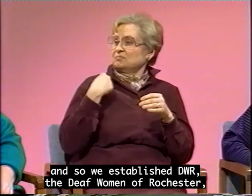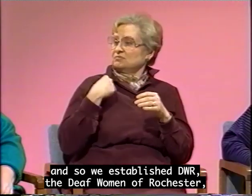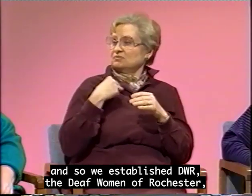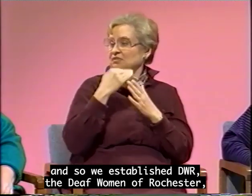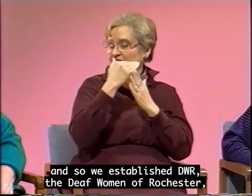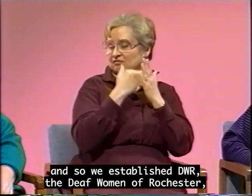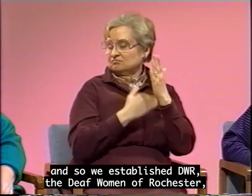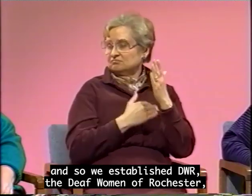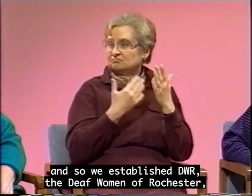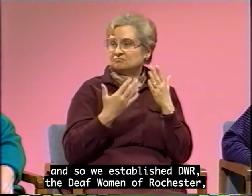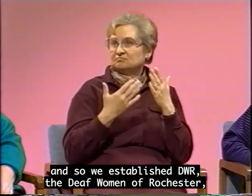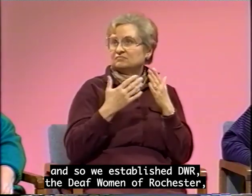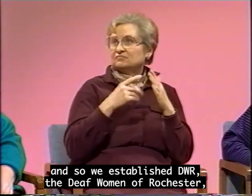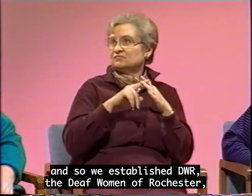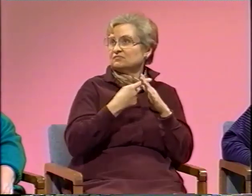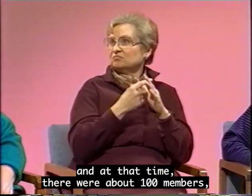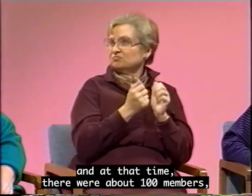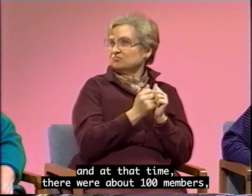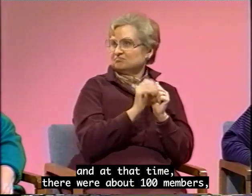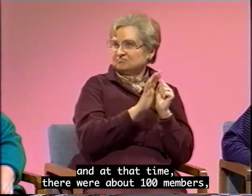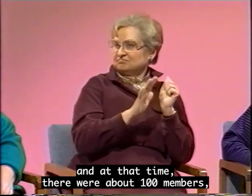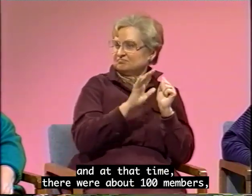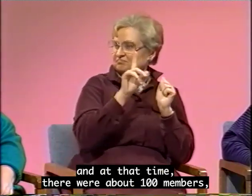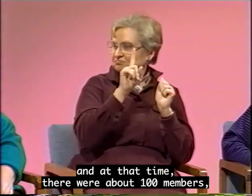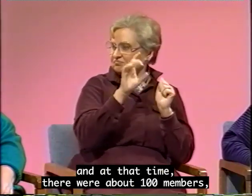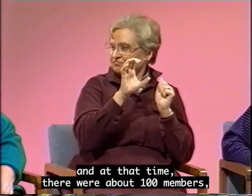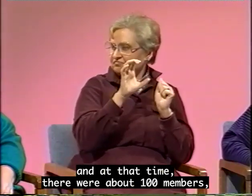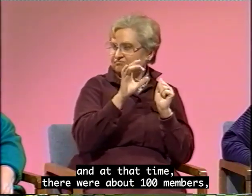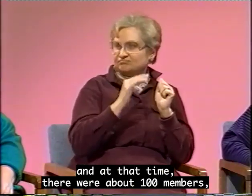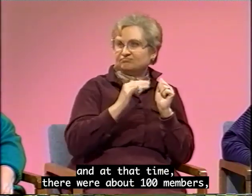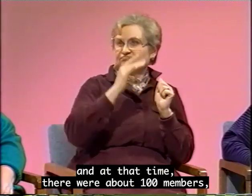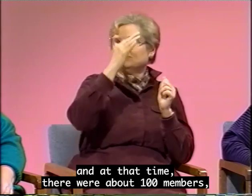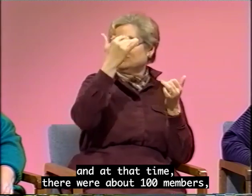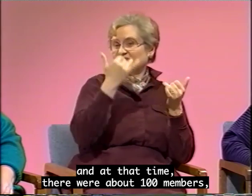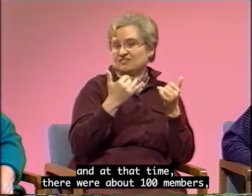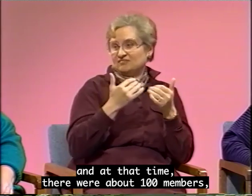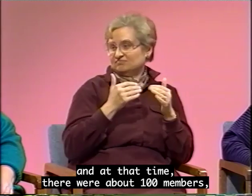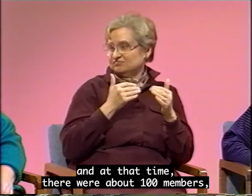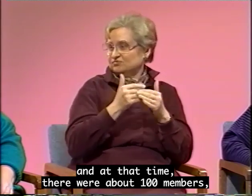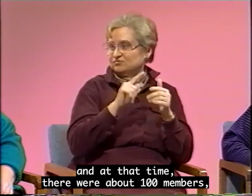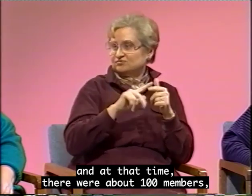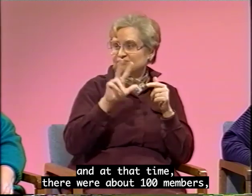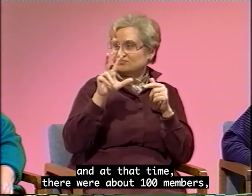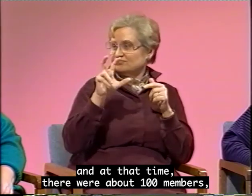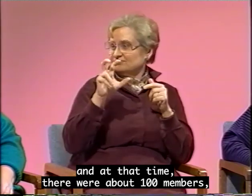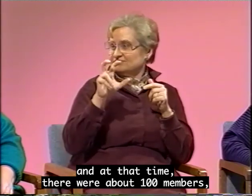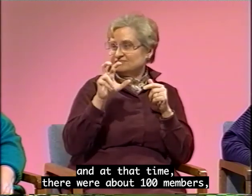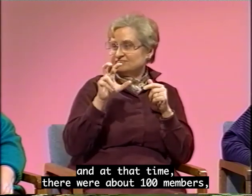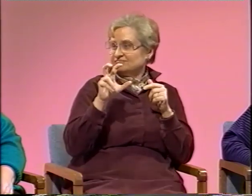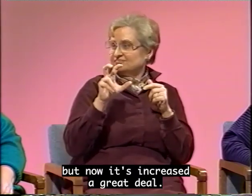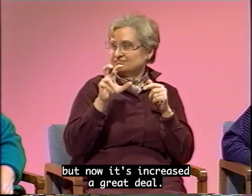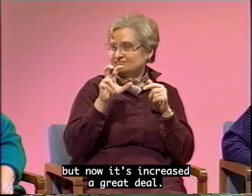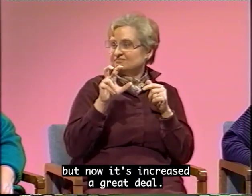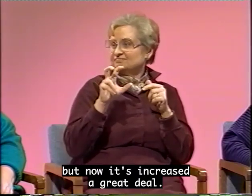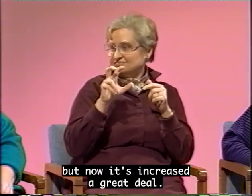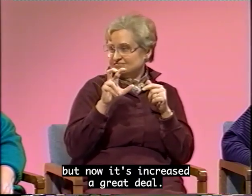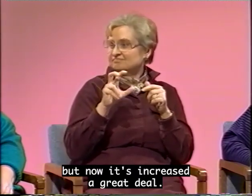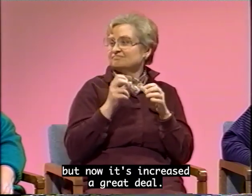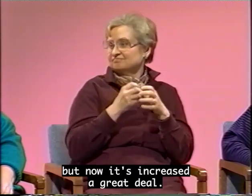DWR, the Deaf Women's of Rochester. And at that time, there were about 100 members, but now it's increased